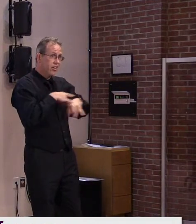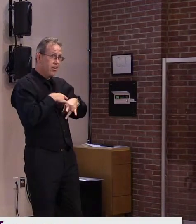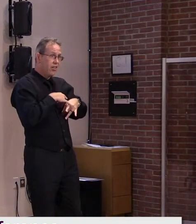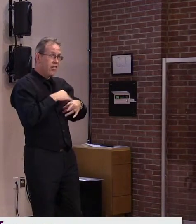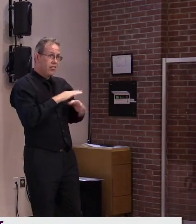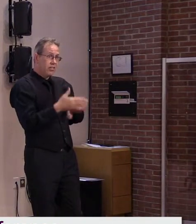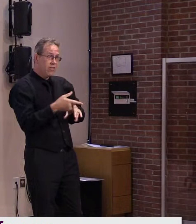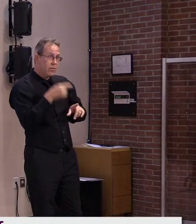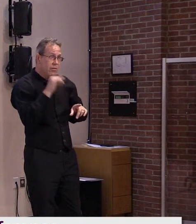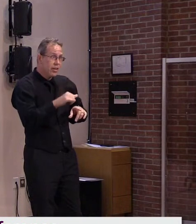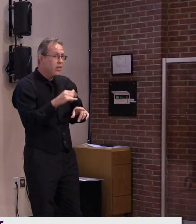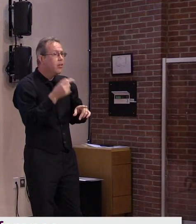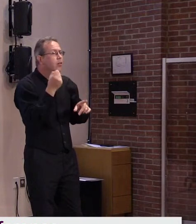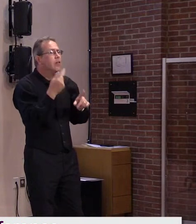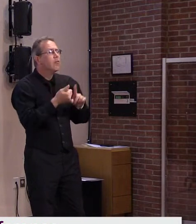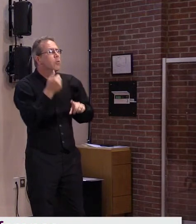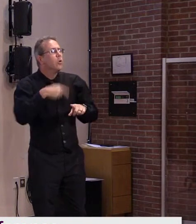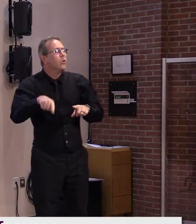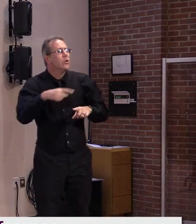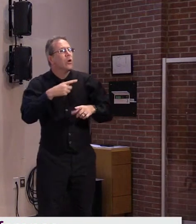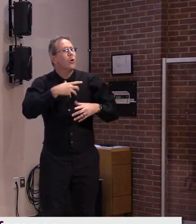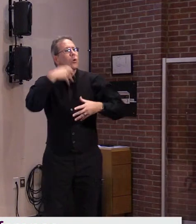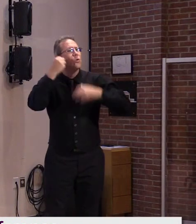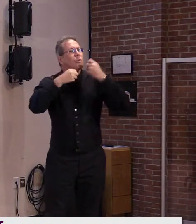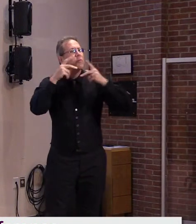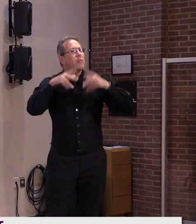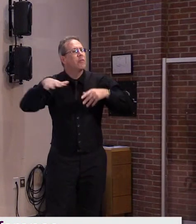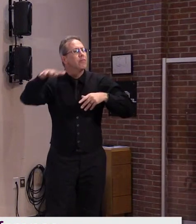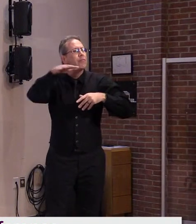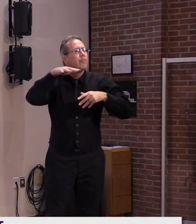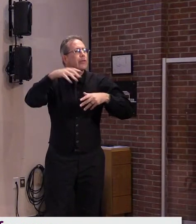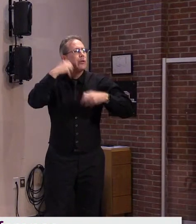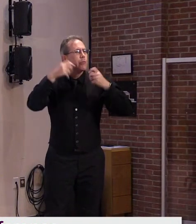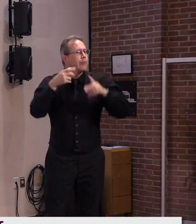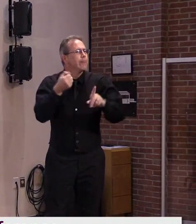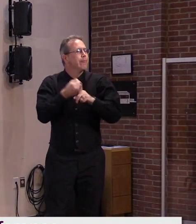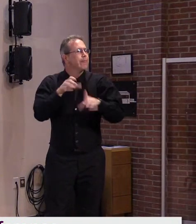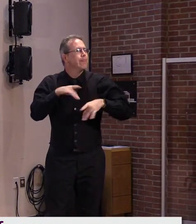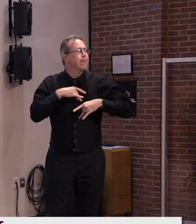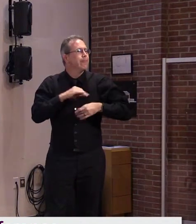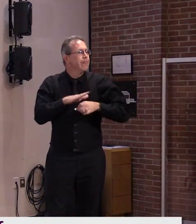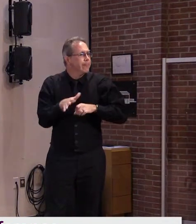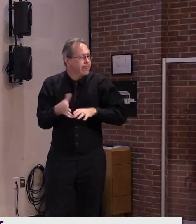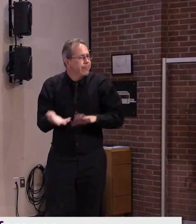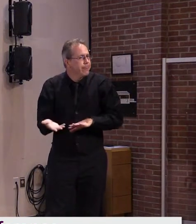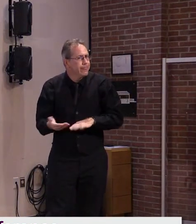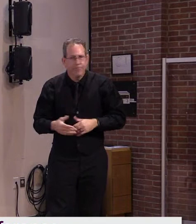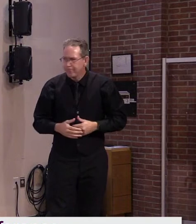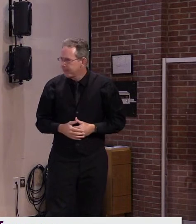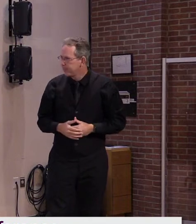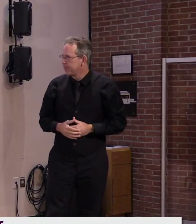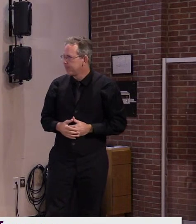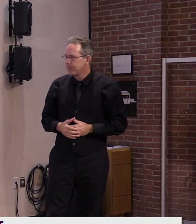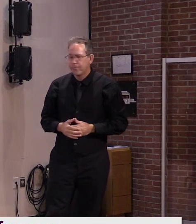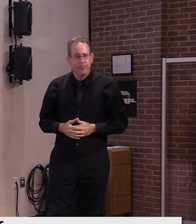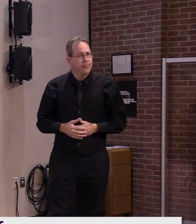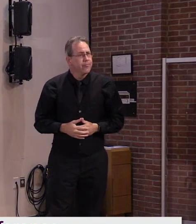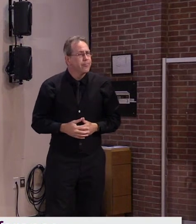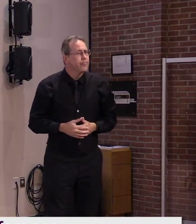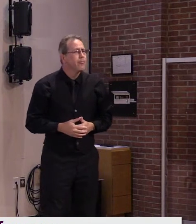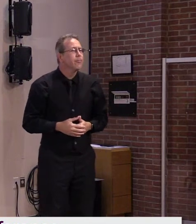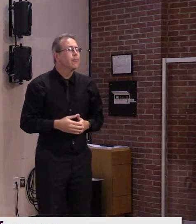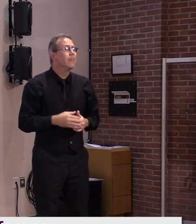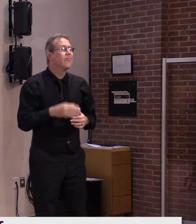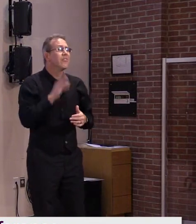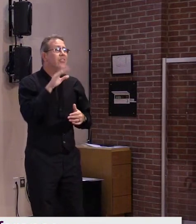they happen in the elderly population consistent with national data. On average in Vermont, those deaths that occur that are